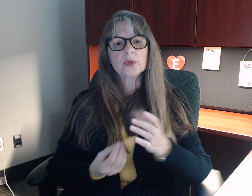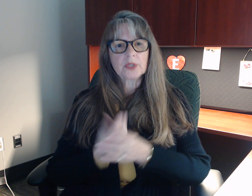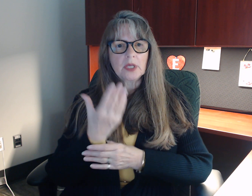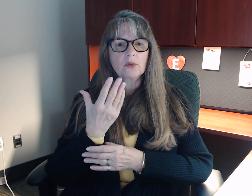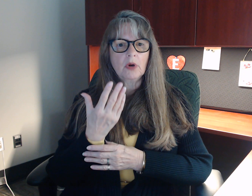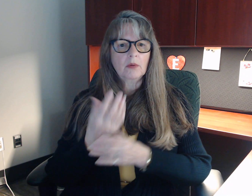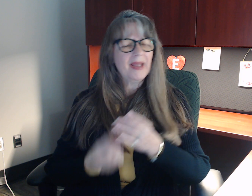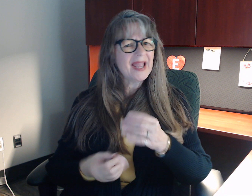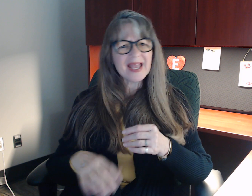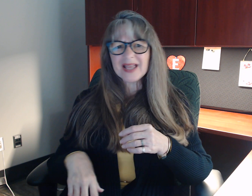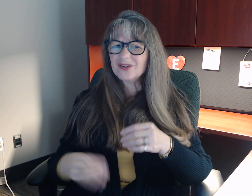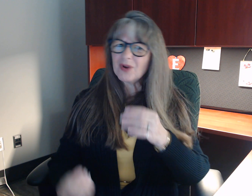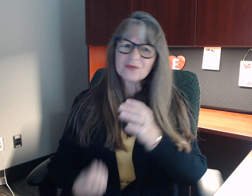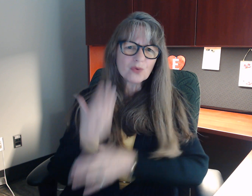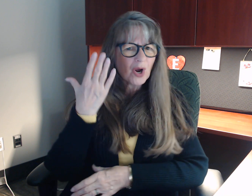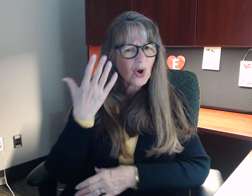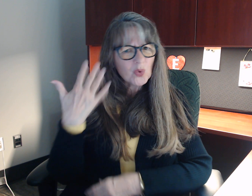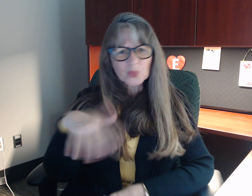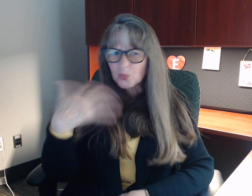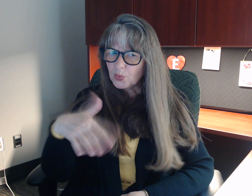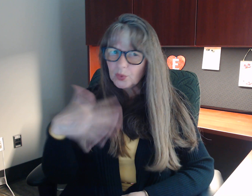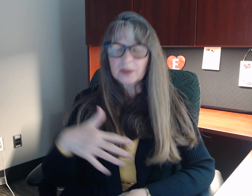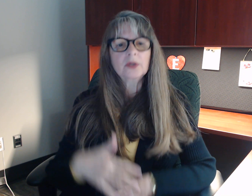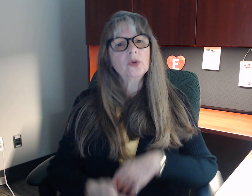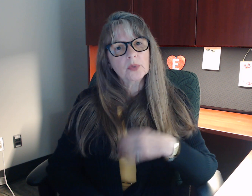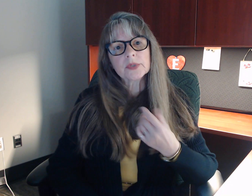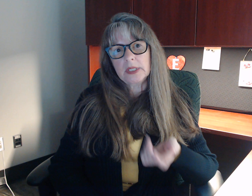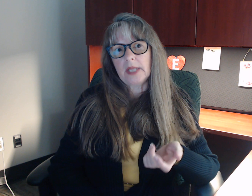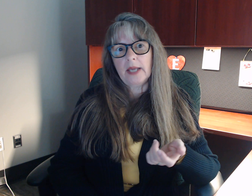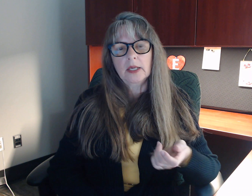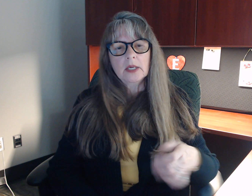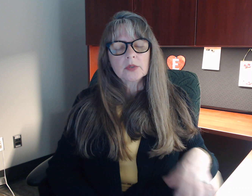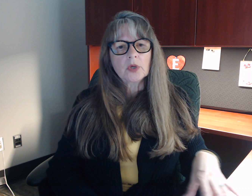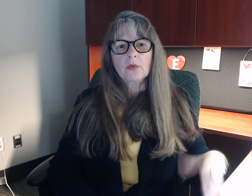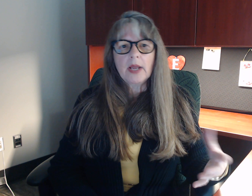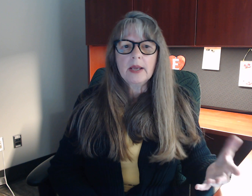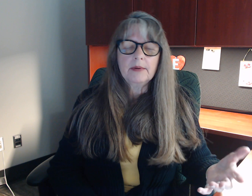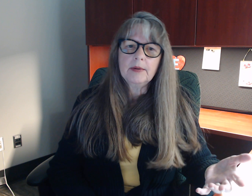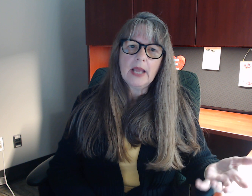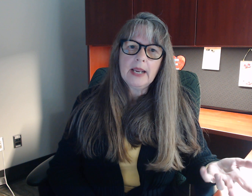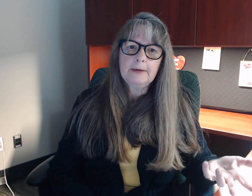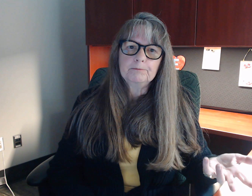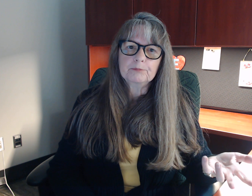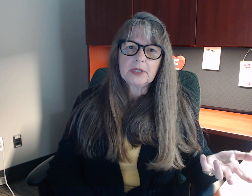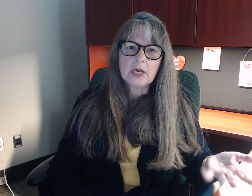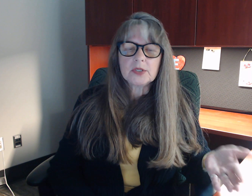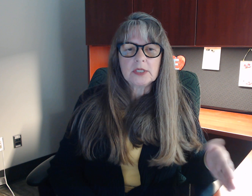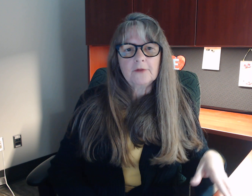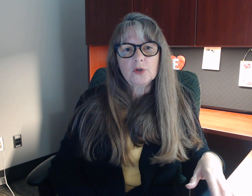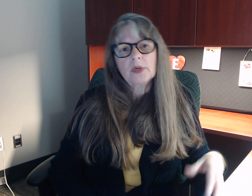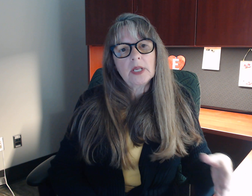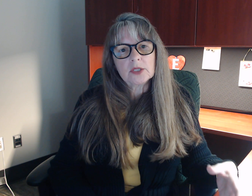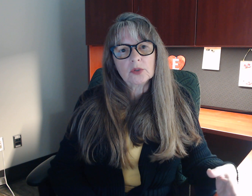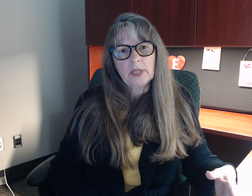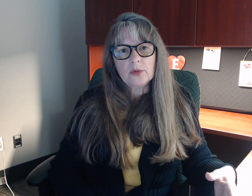say they grow. Man, you have grown. You will see that. So, and because the deaf do it and it's their